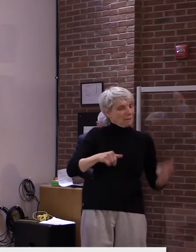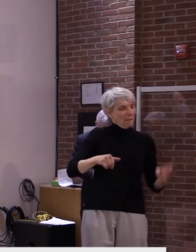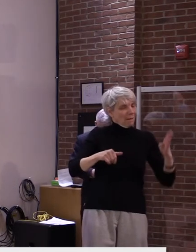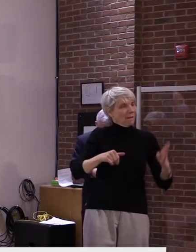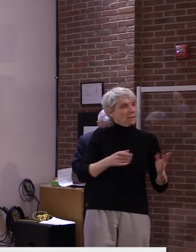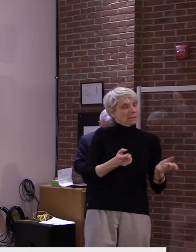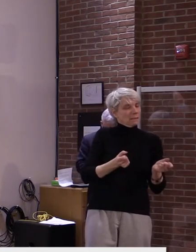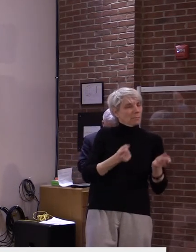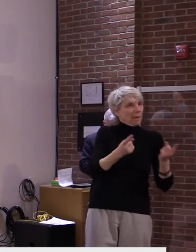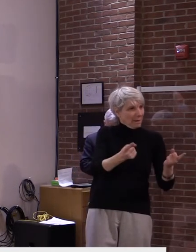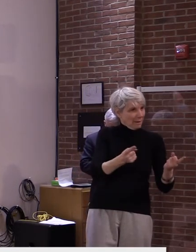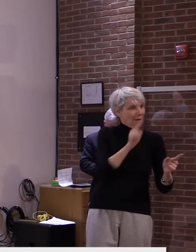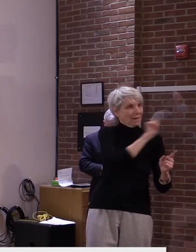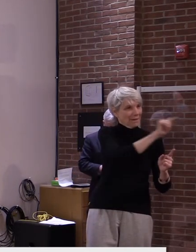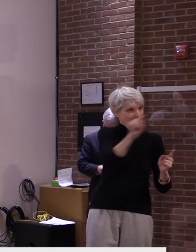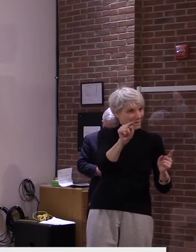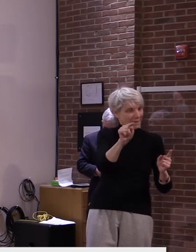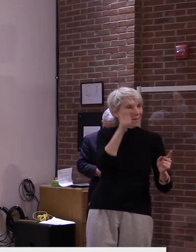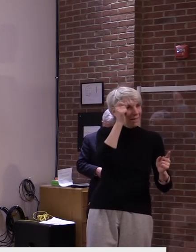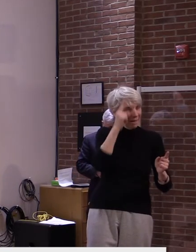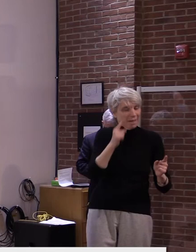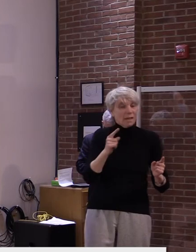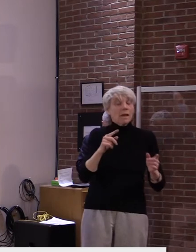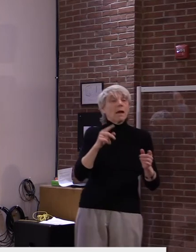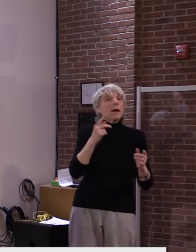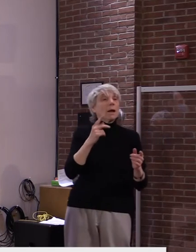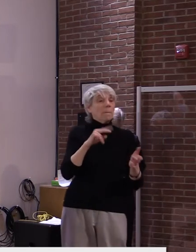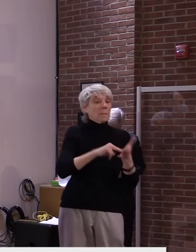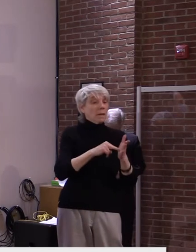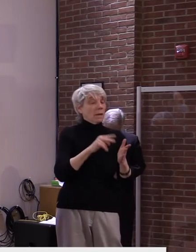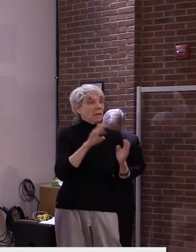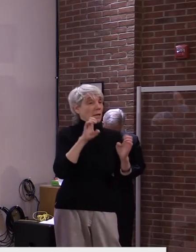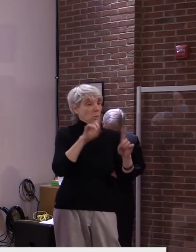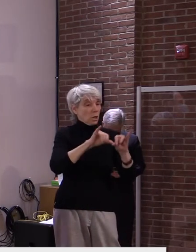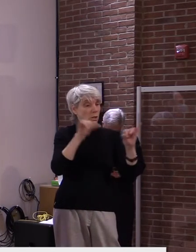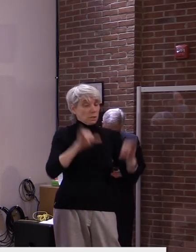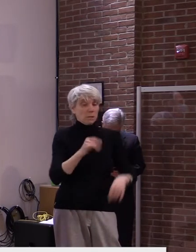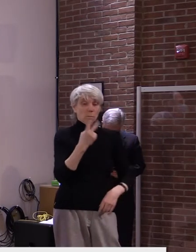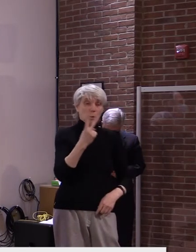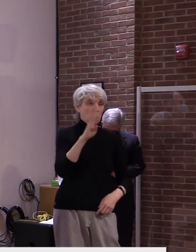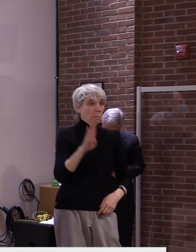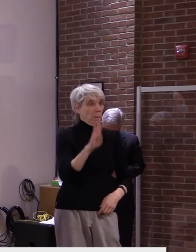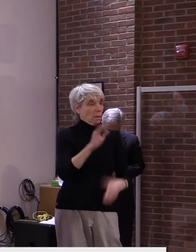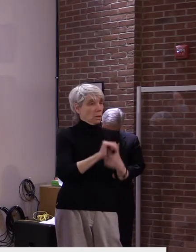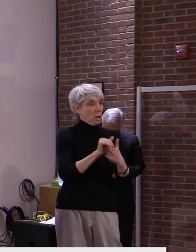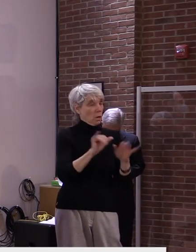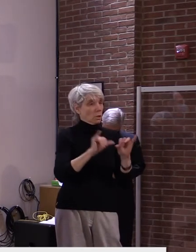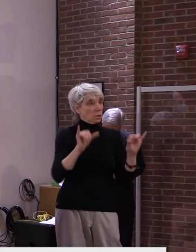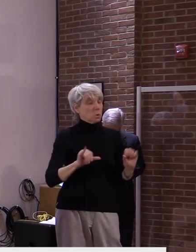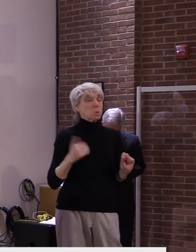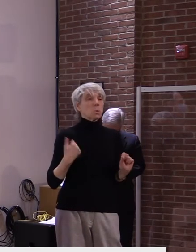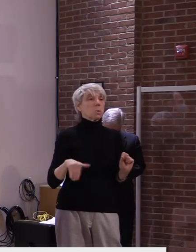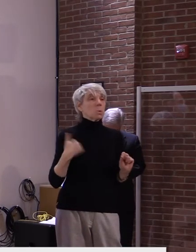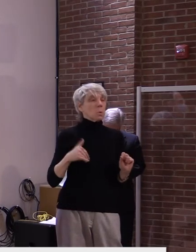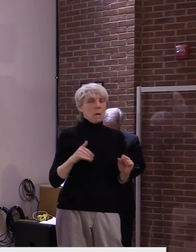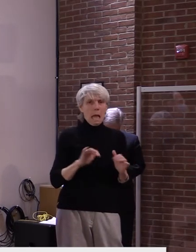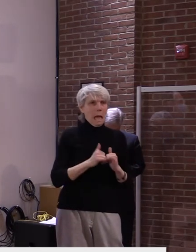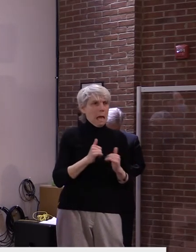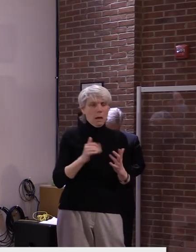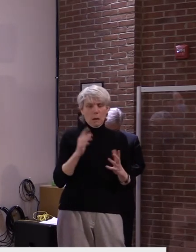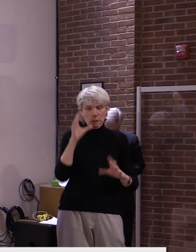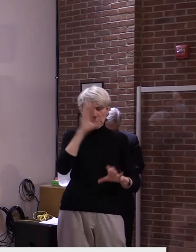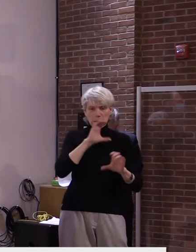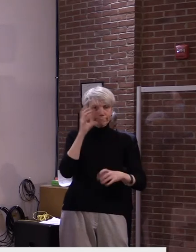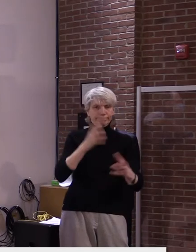be about funding just a $2 billion system. I am figuring out ways to fund it differently. Maybe to get